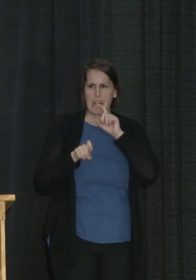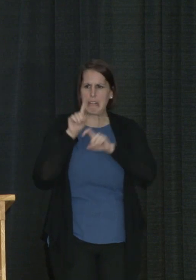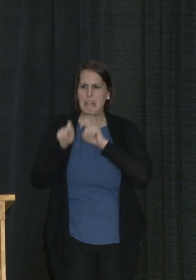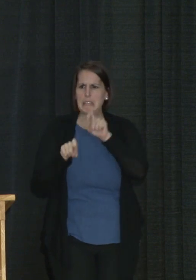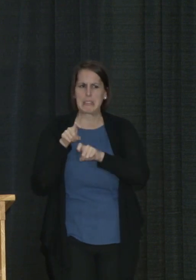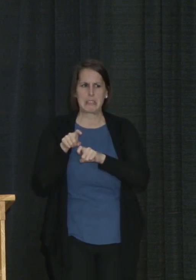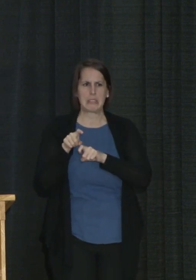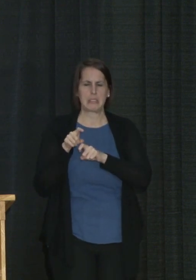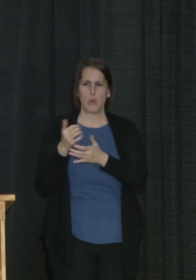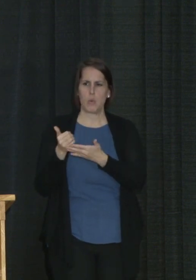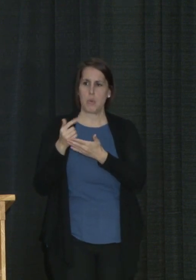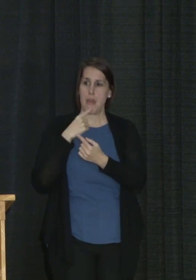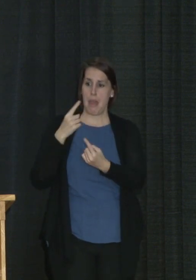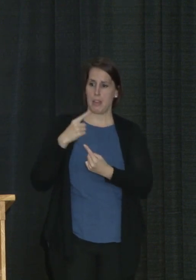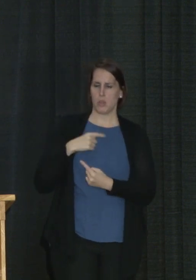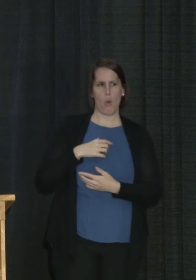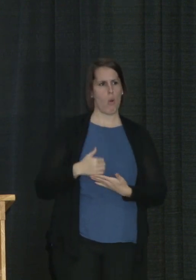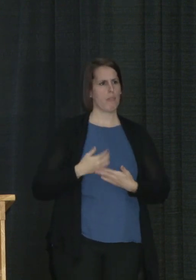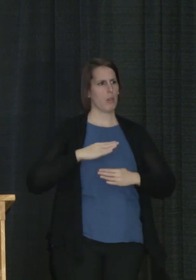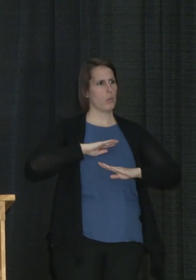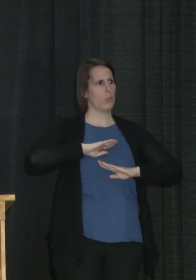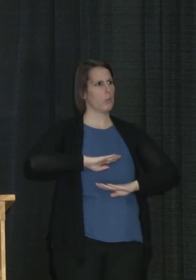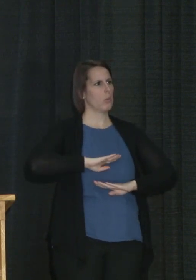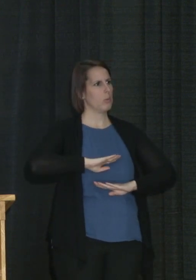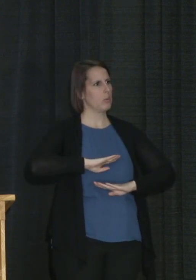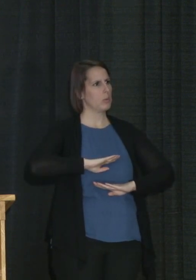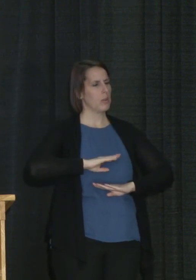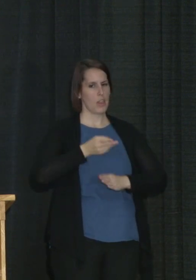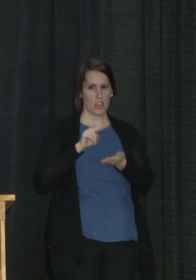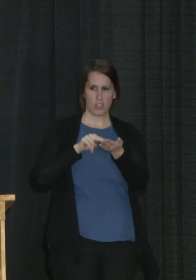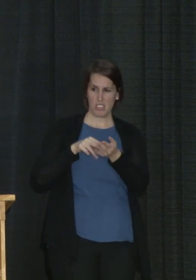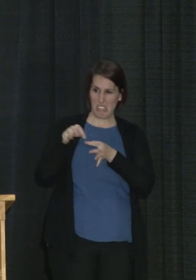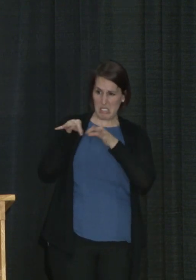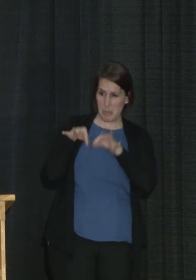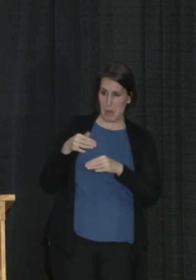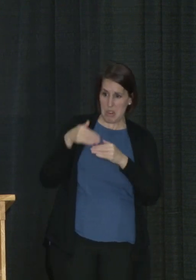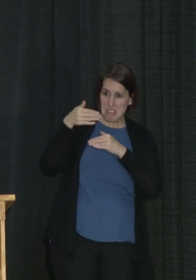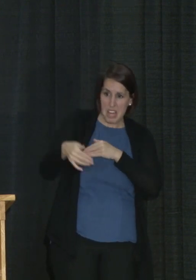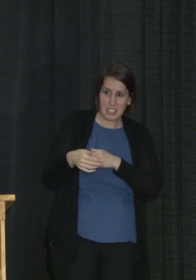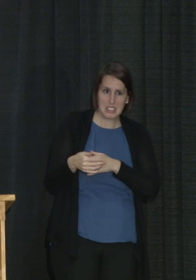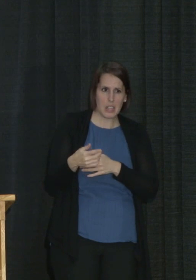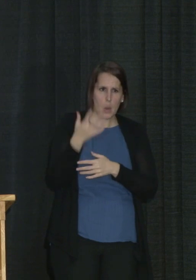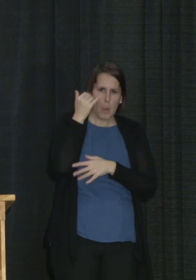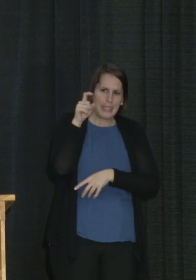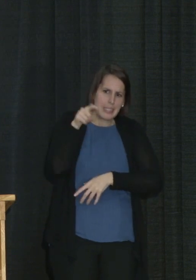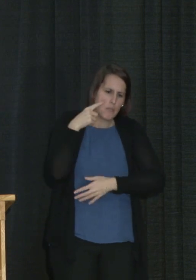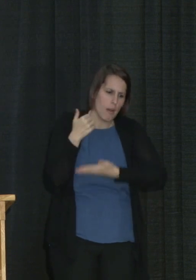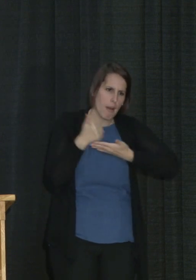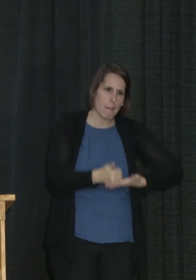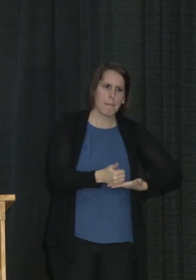when the nurses would take the time to answer and explain to her what was next and why it was necessary.